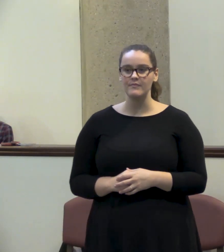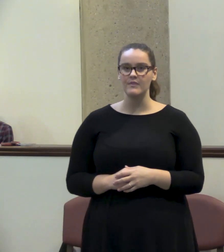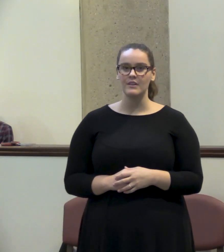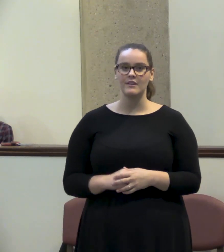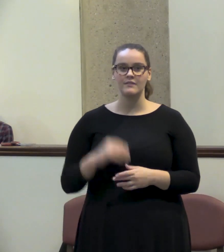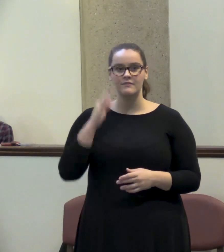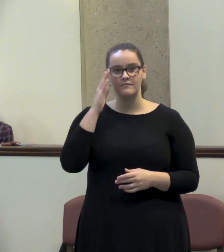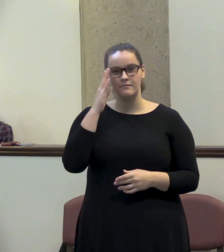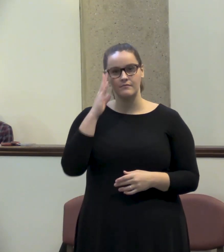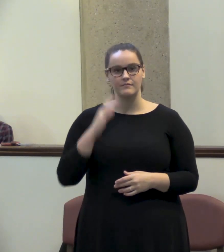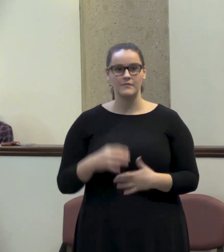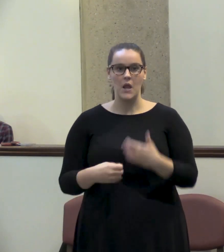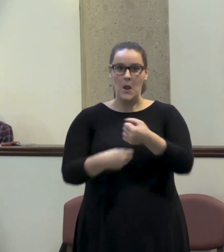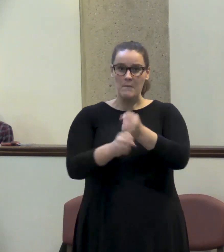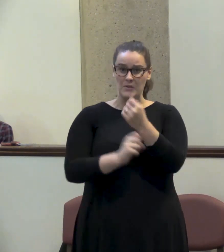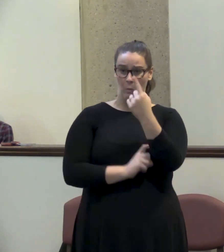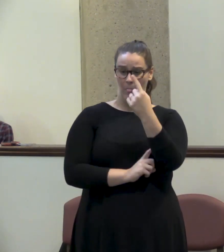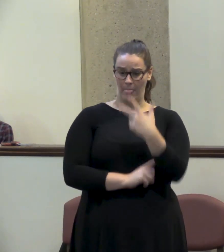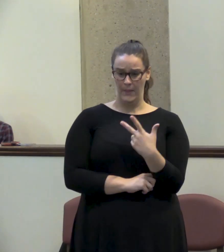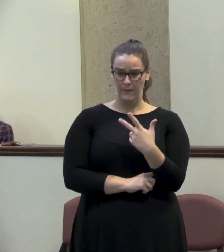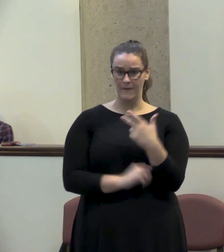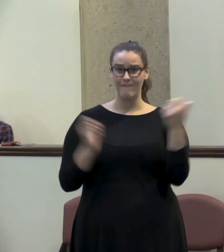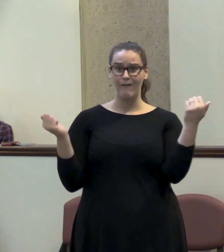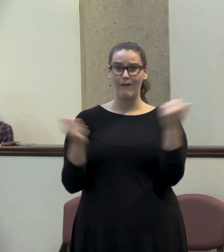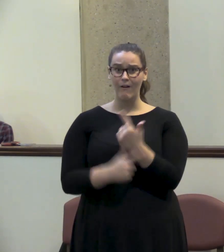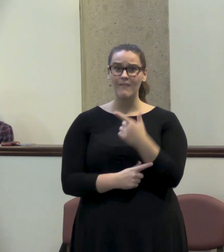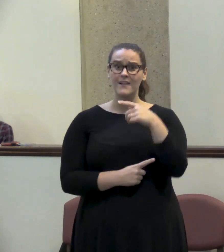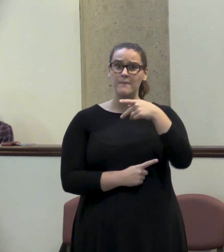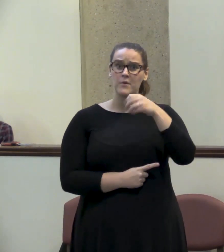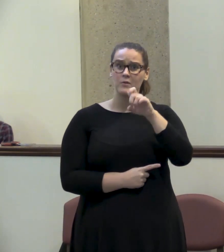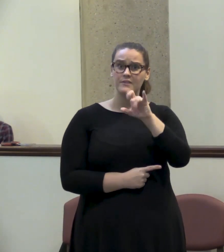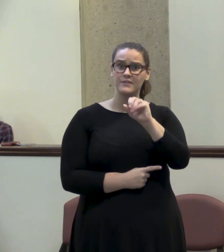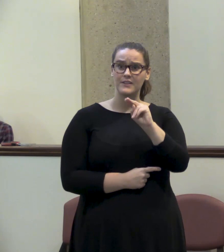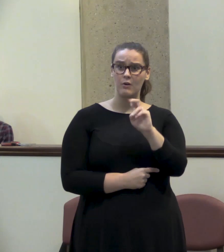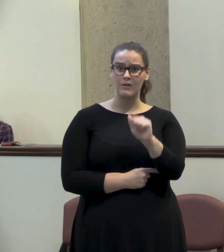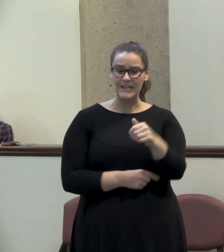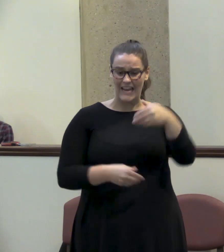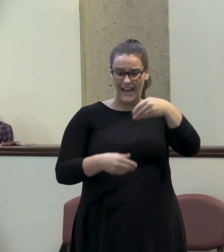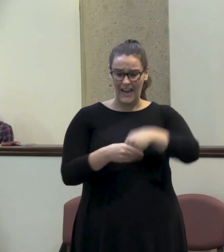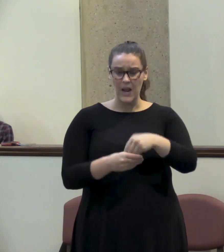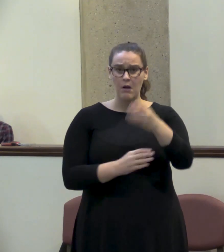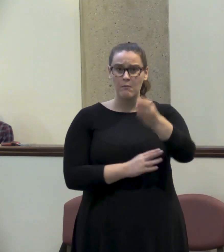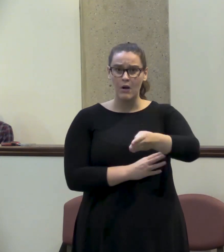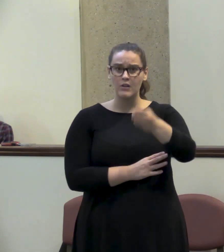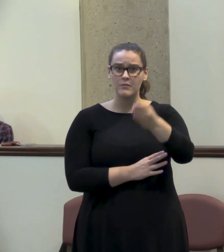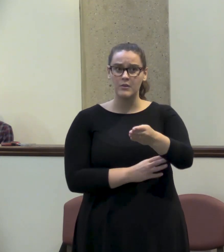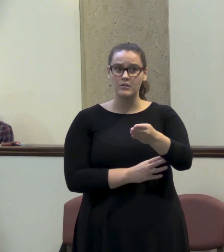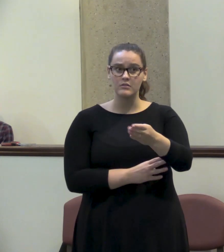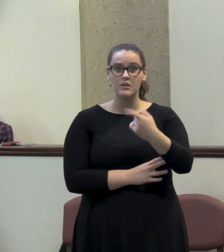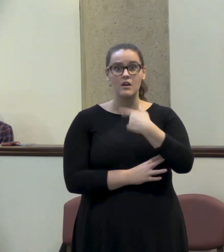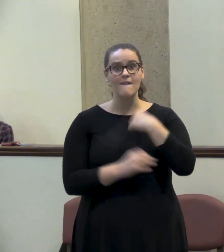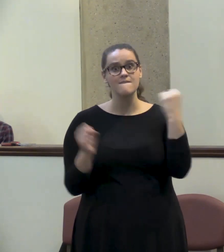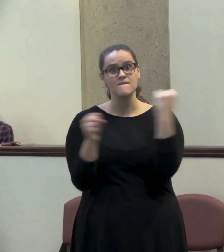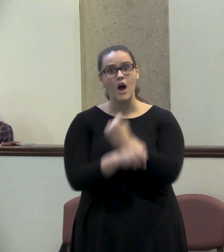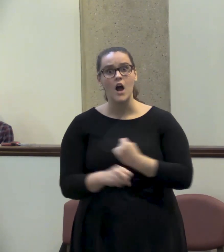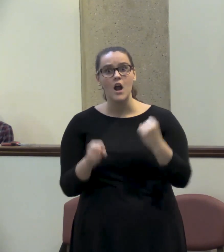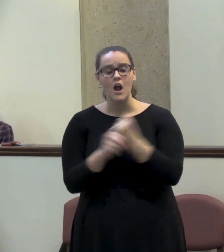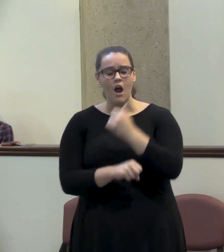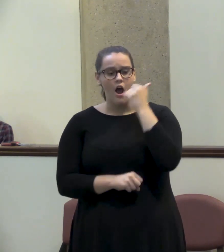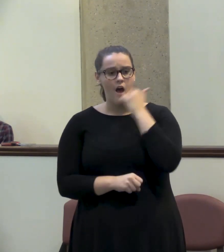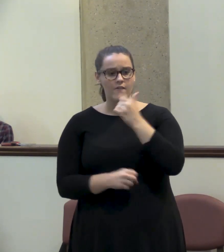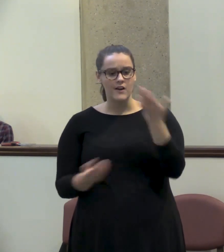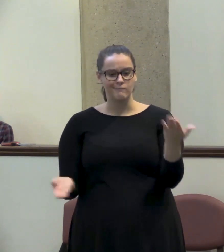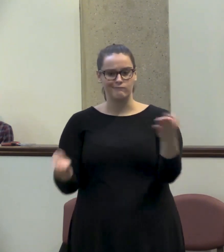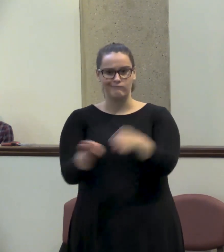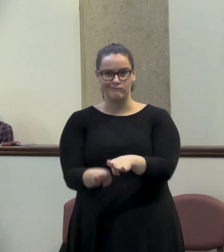And it creates one-third of the air pollution in the city. And we're fighting hard every day to get Bresco shut down